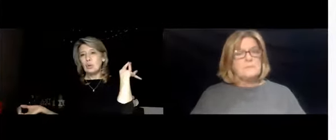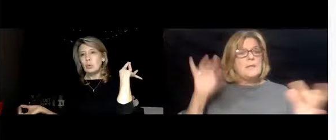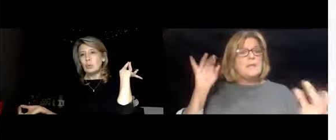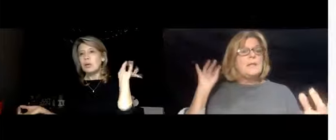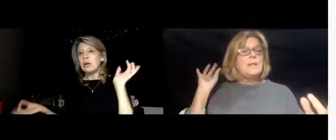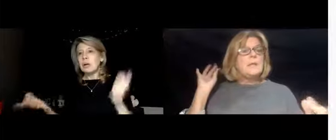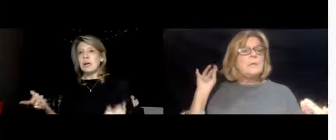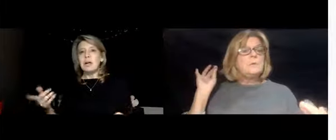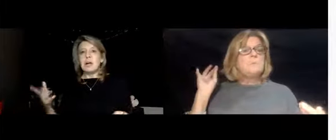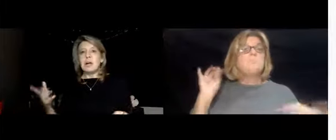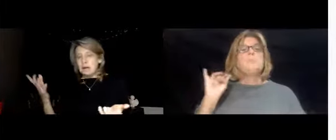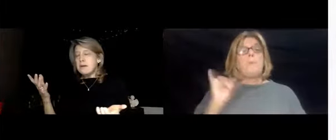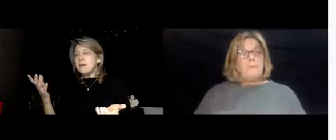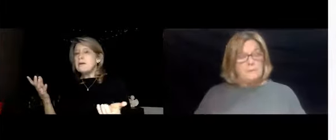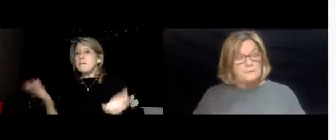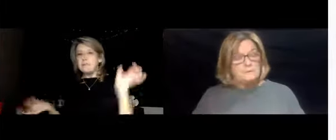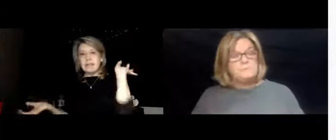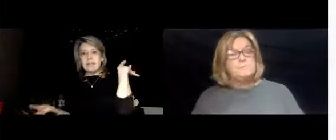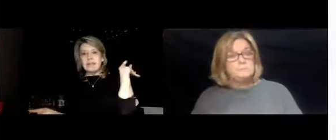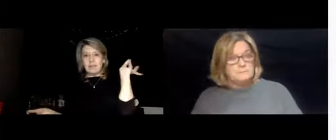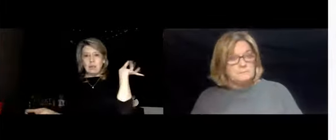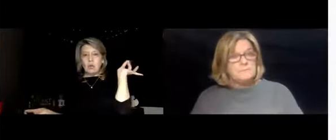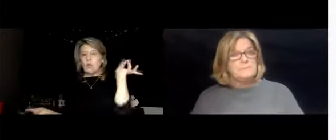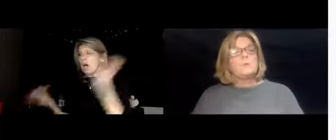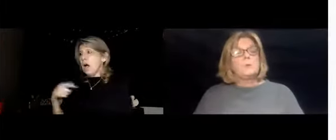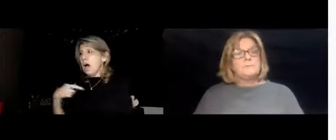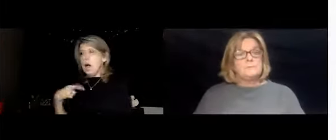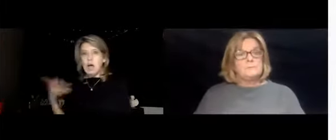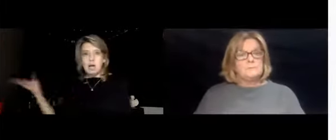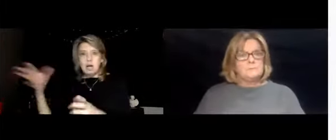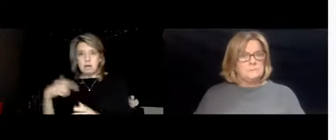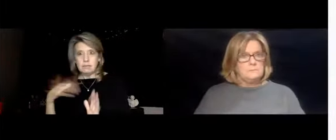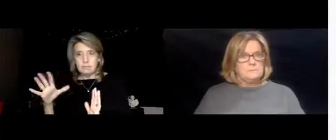considered Hinduism. And this is the sign for that.